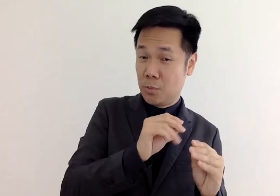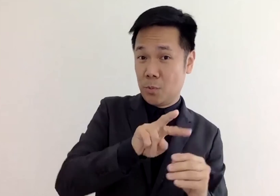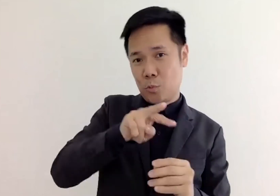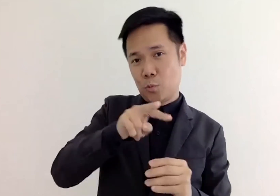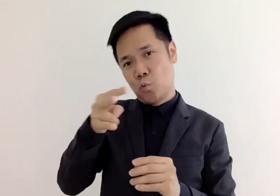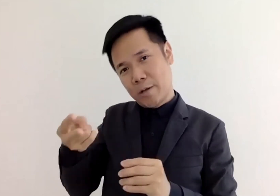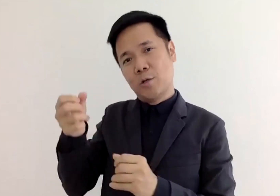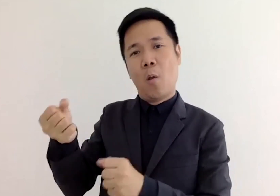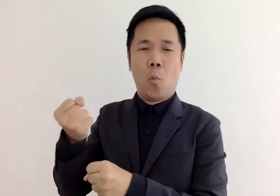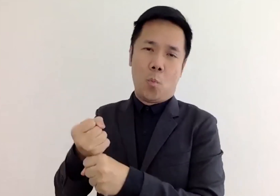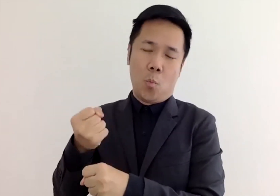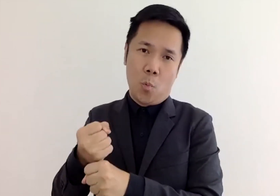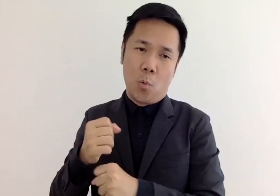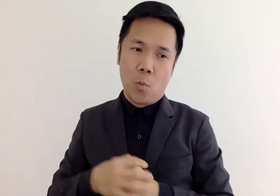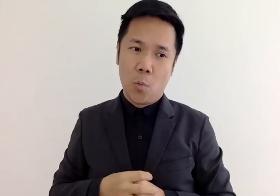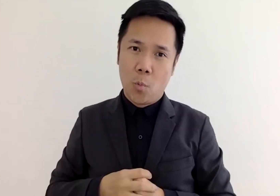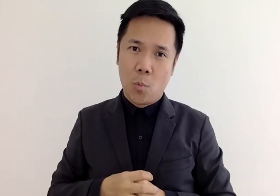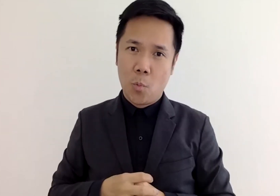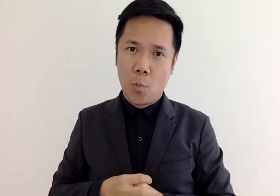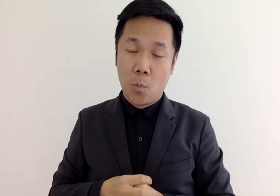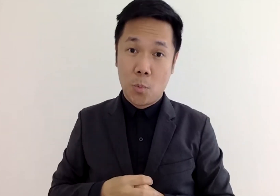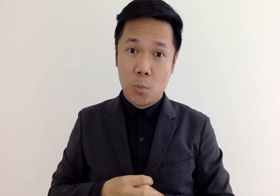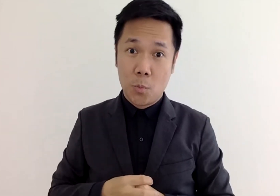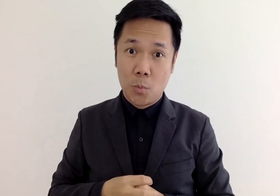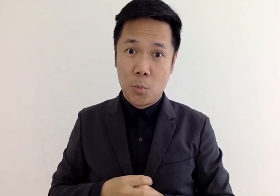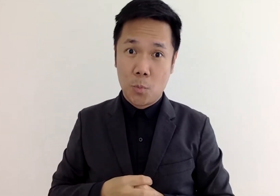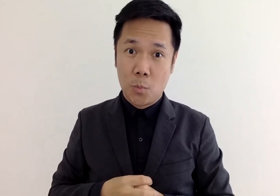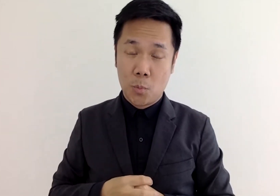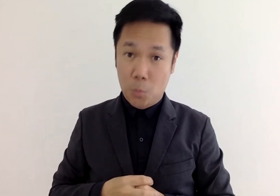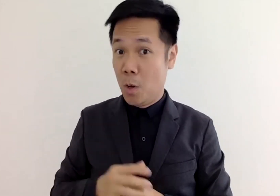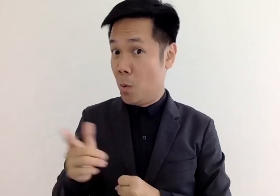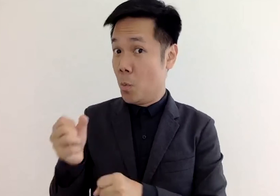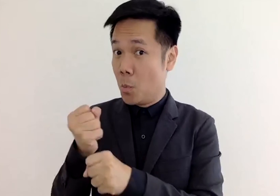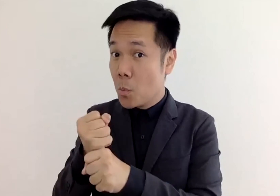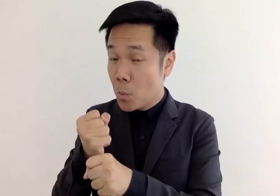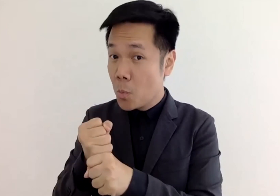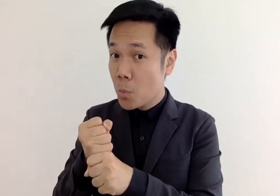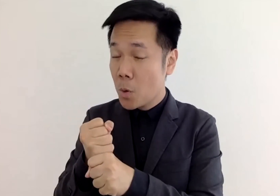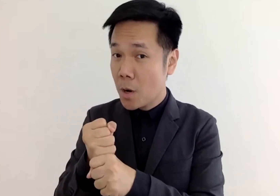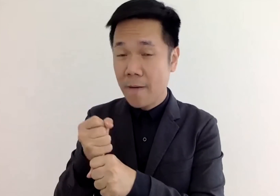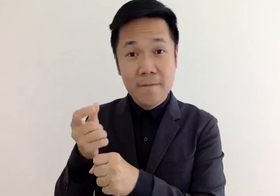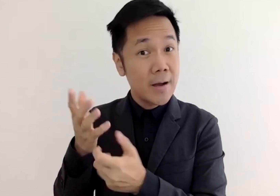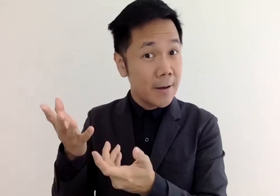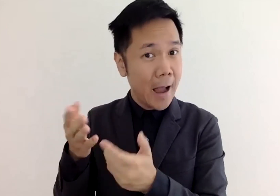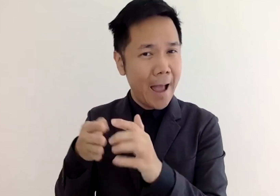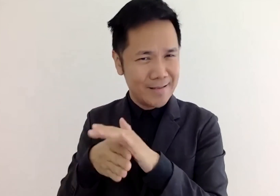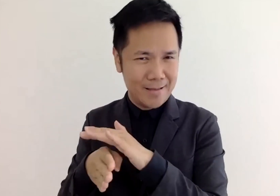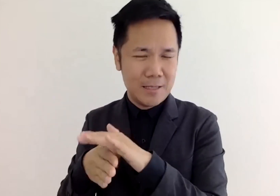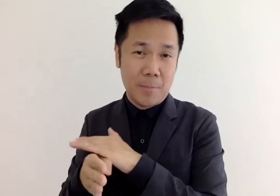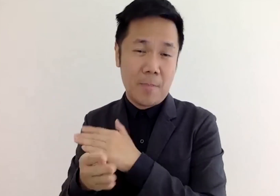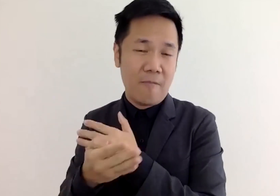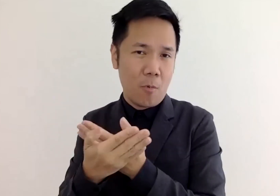the employment and how the employment can be made accessible for people with